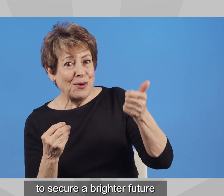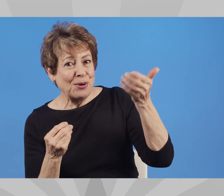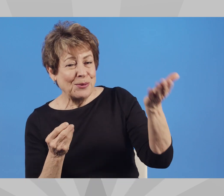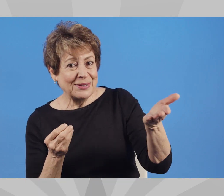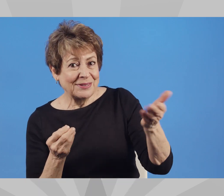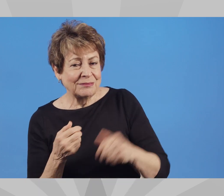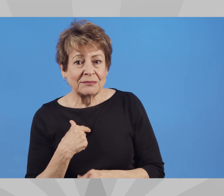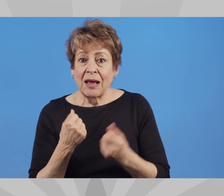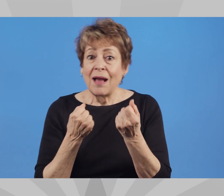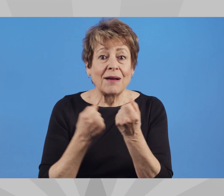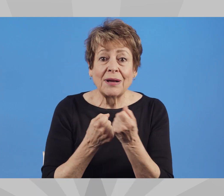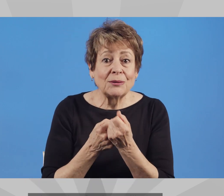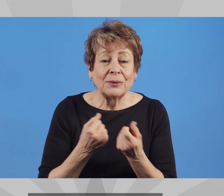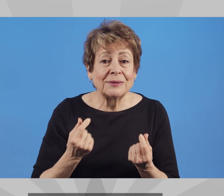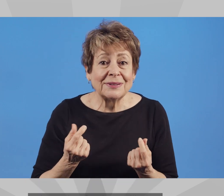tomorrow.